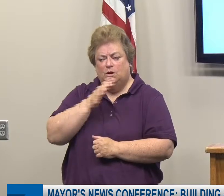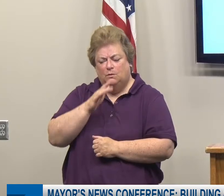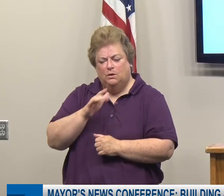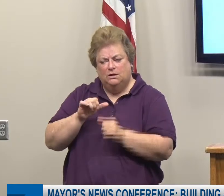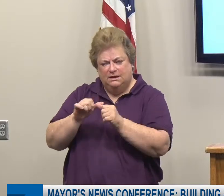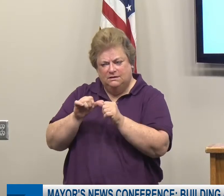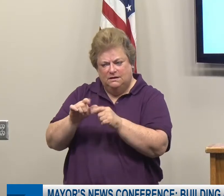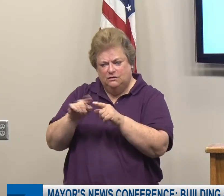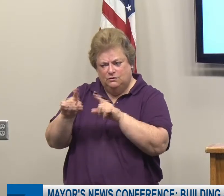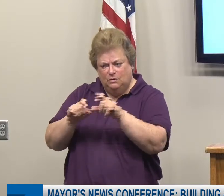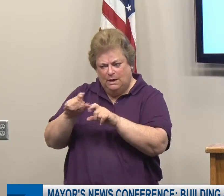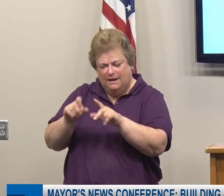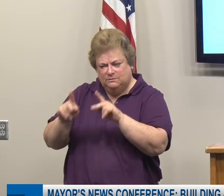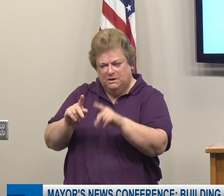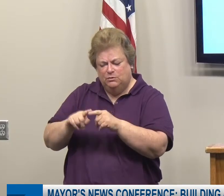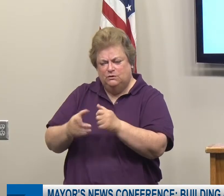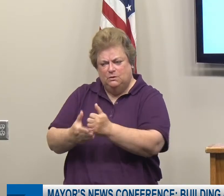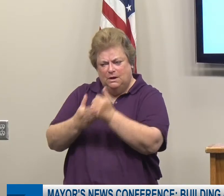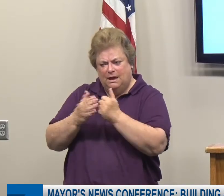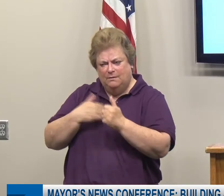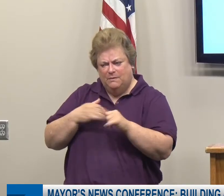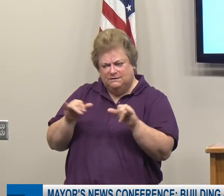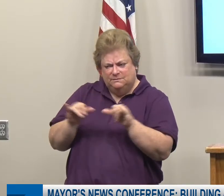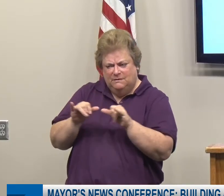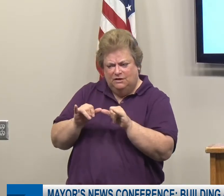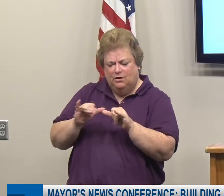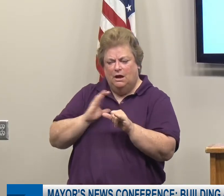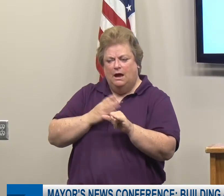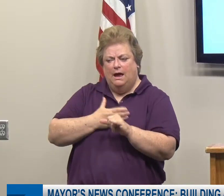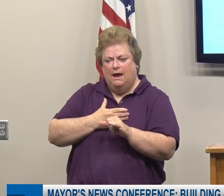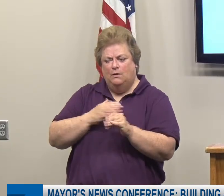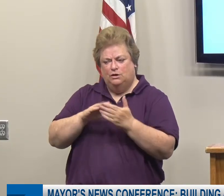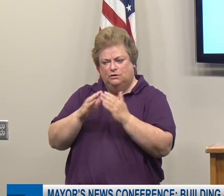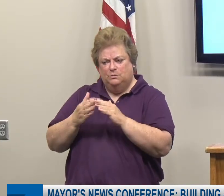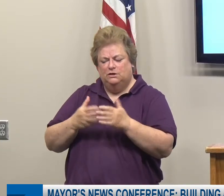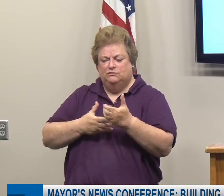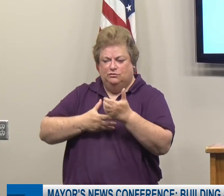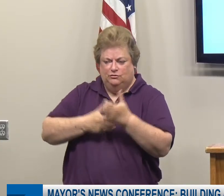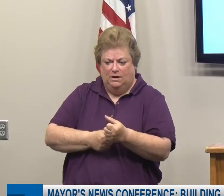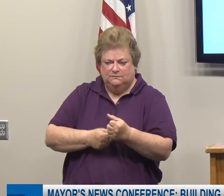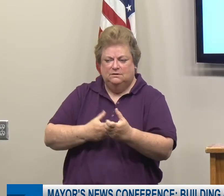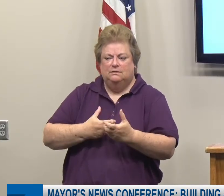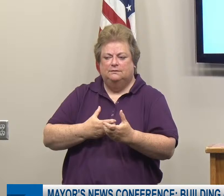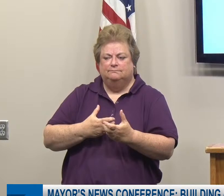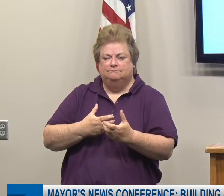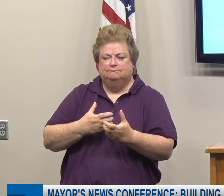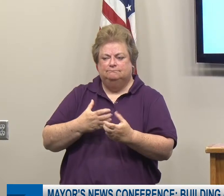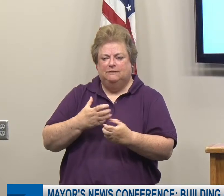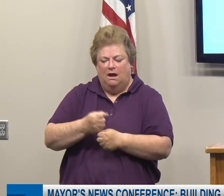be asking residents to continue to help us gauge our community's trust and confidence in our police.